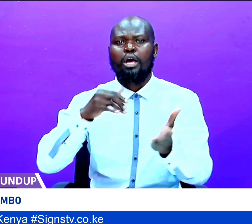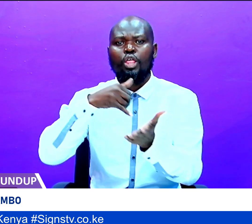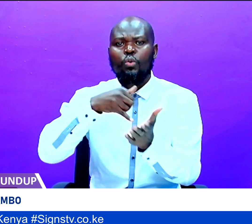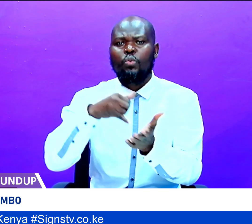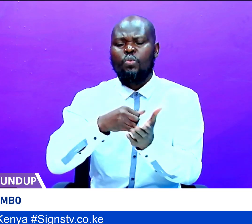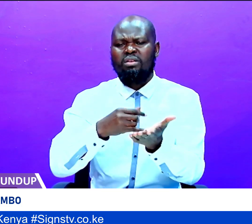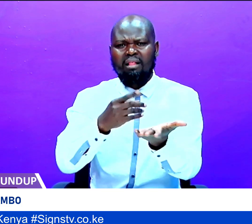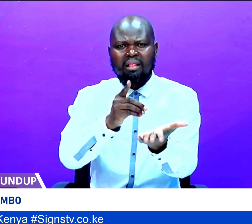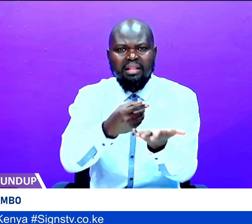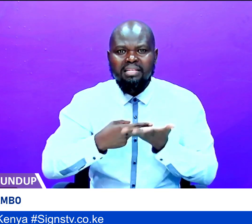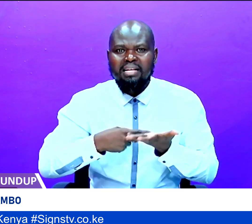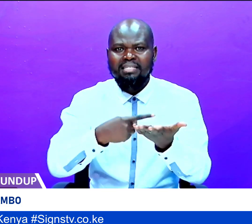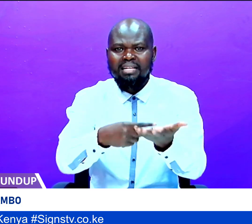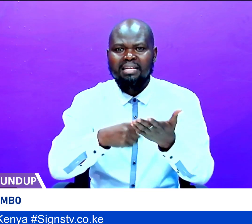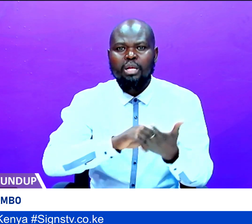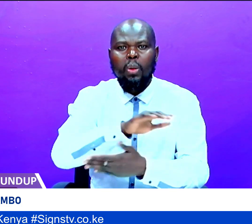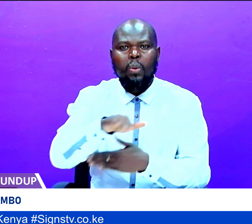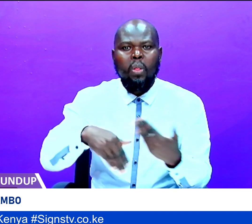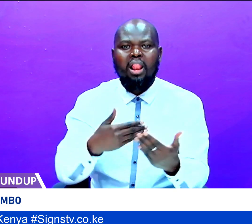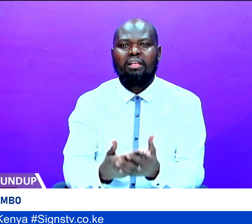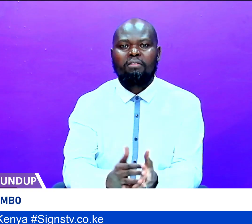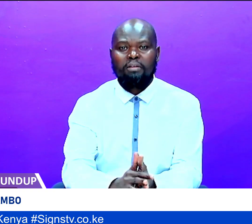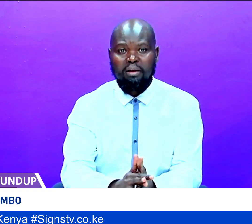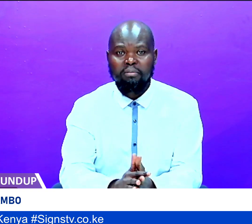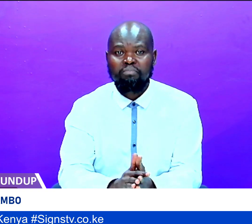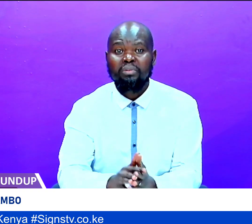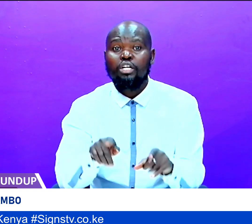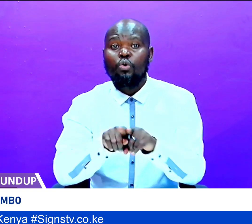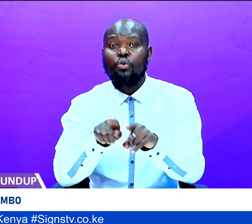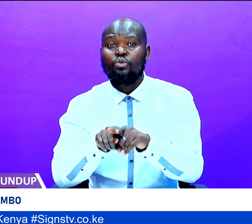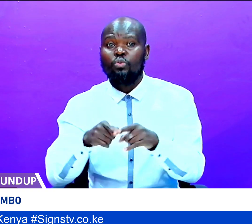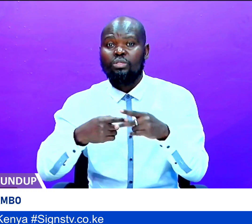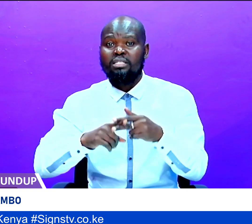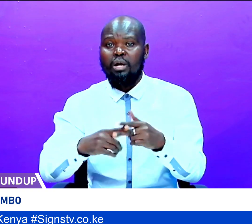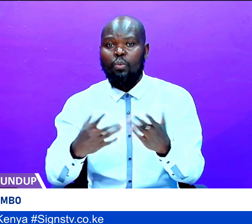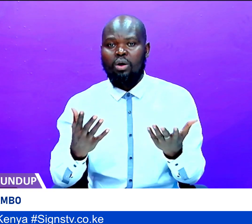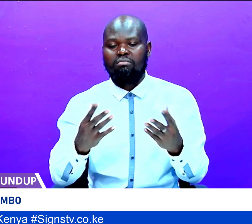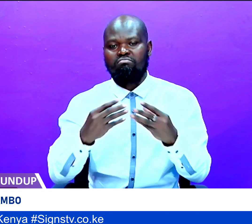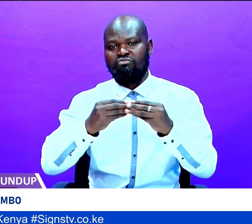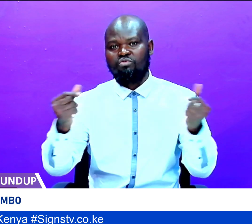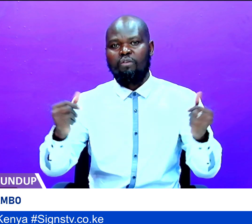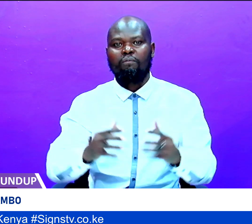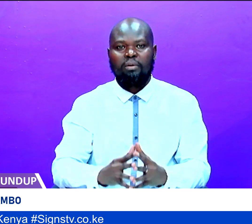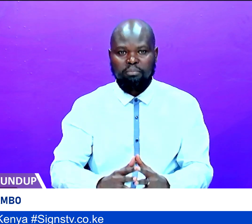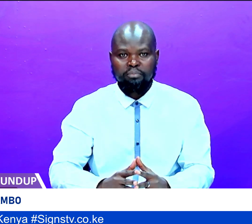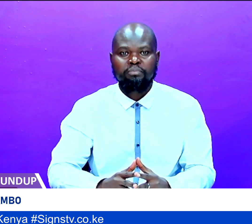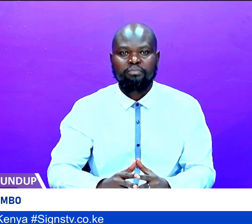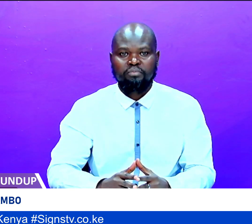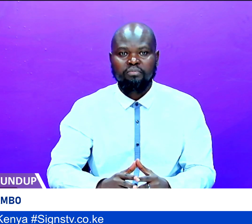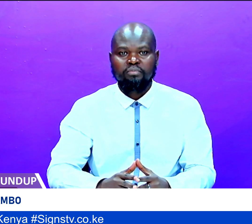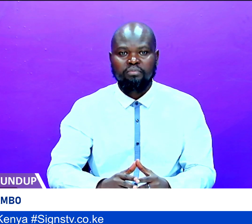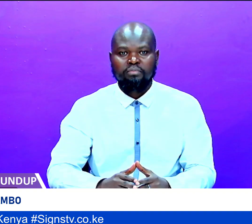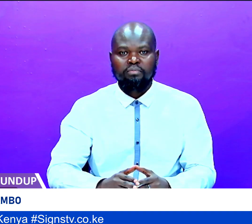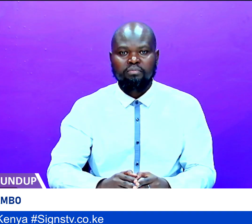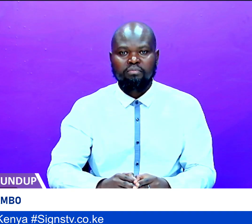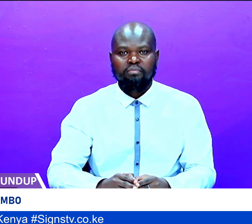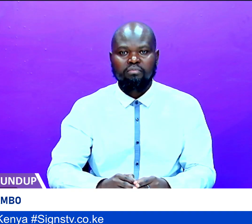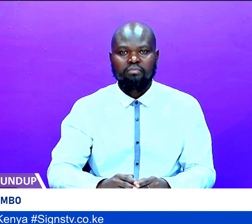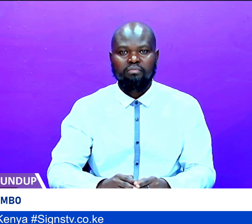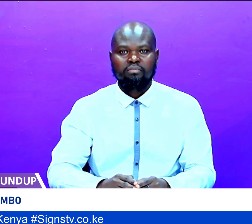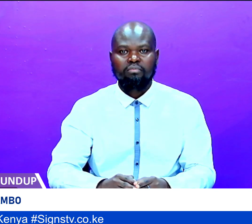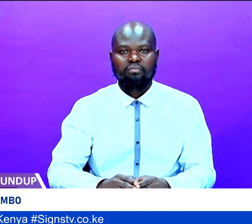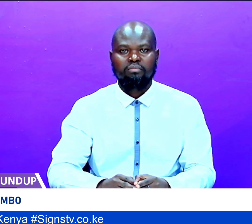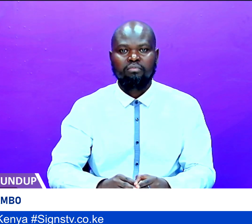properly, a statement that sparked public outrage and debate across the country.